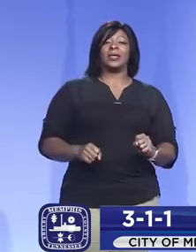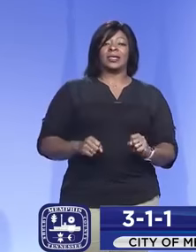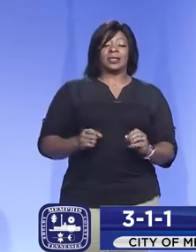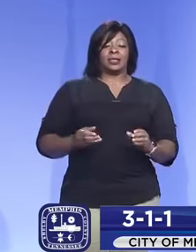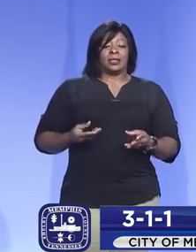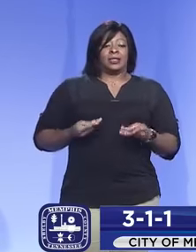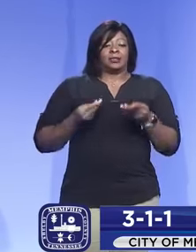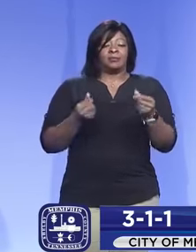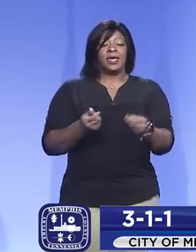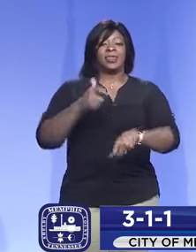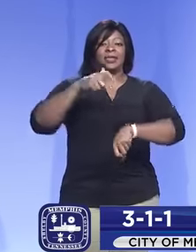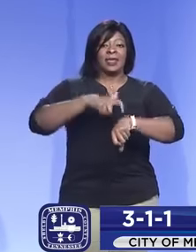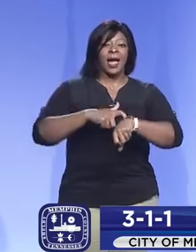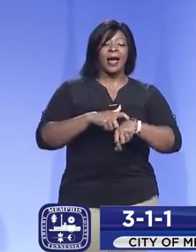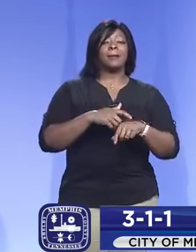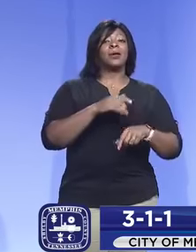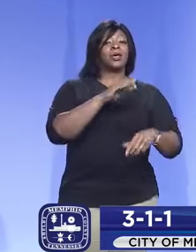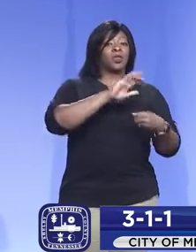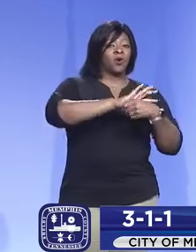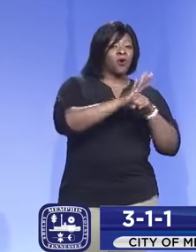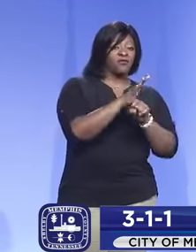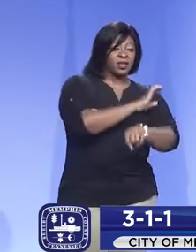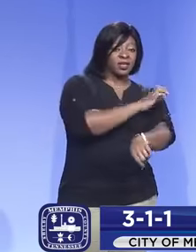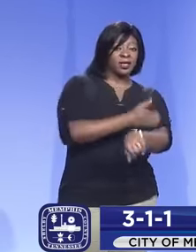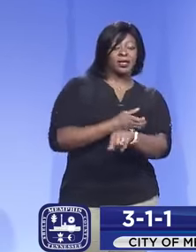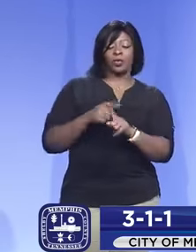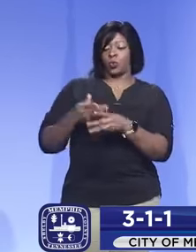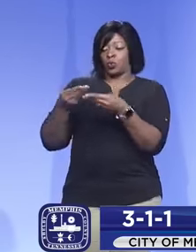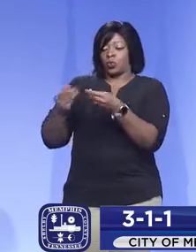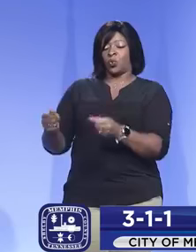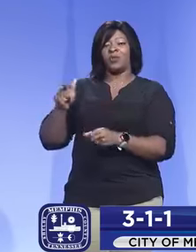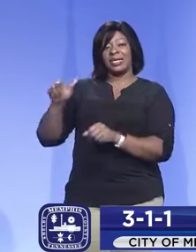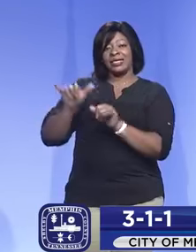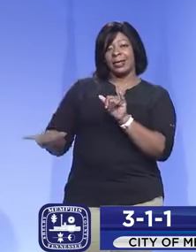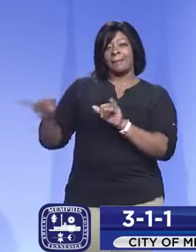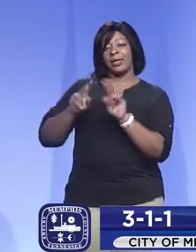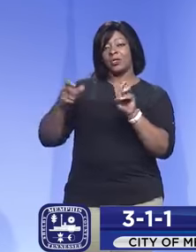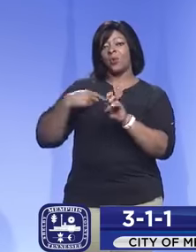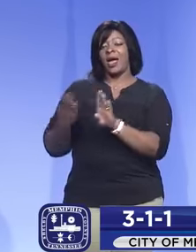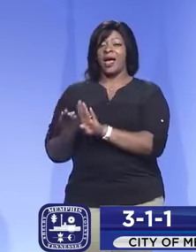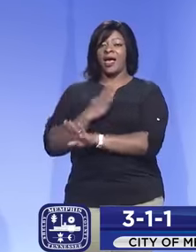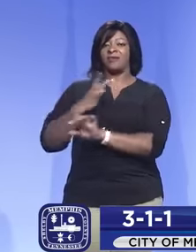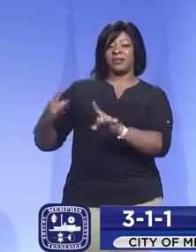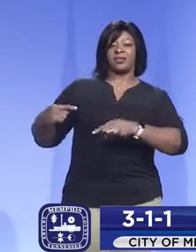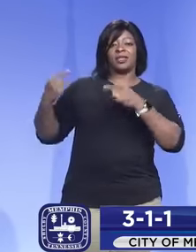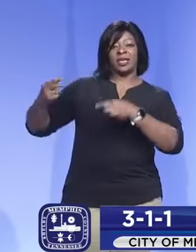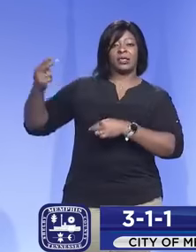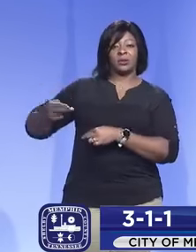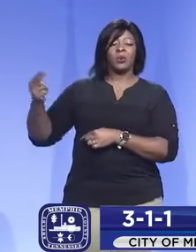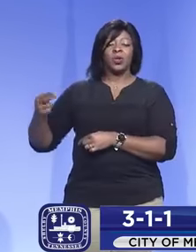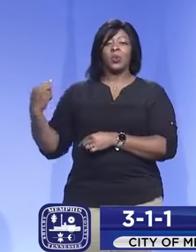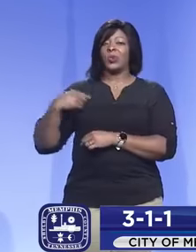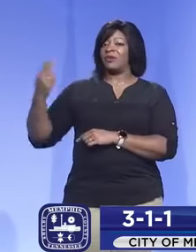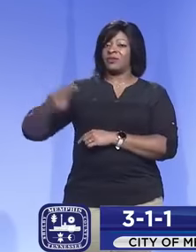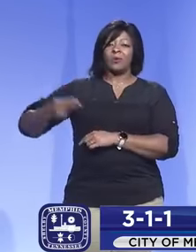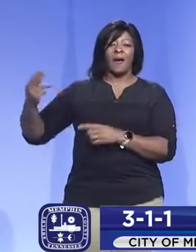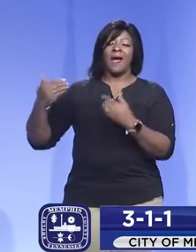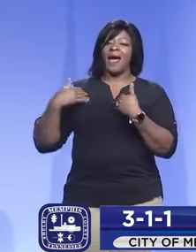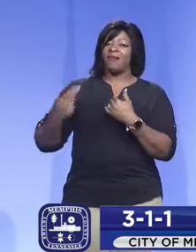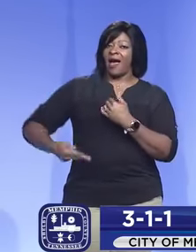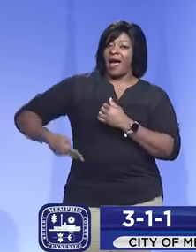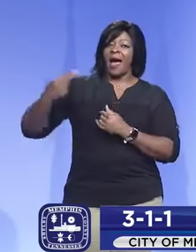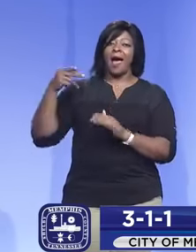that we've put into COVID to solve some of these other root issues that we have historically? We have historically had a